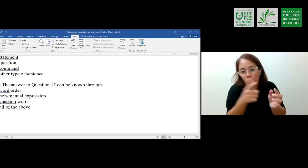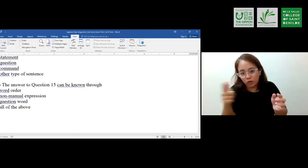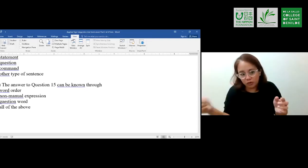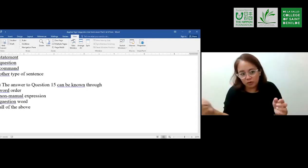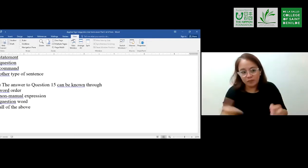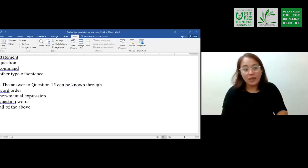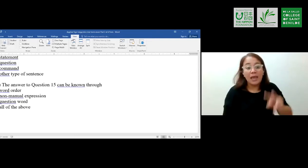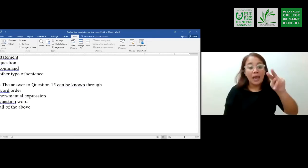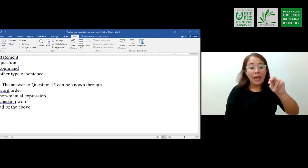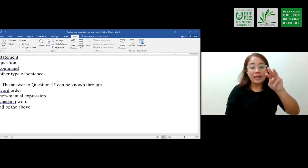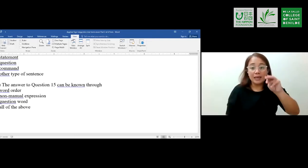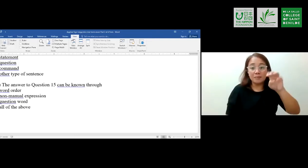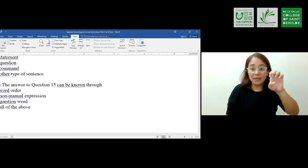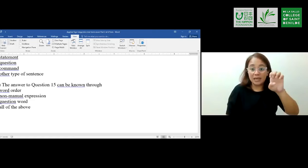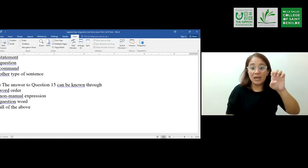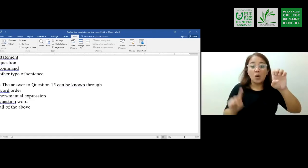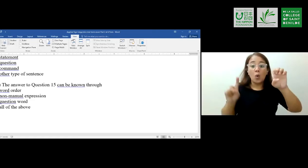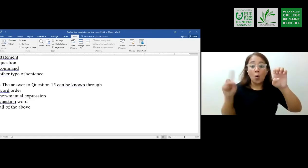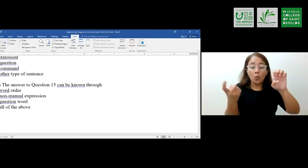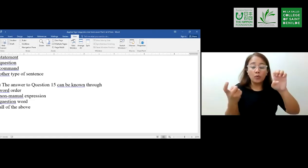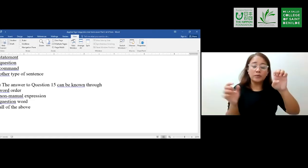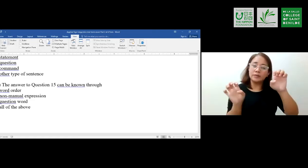would be something like